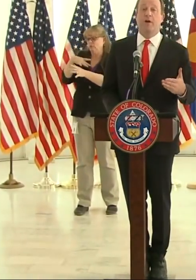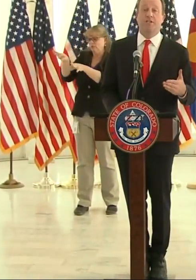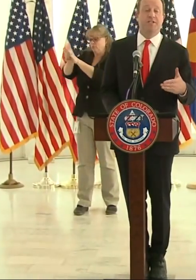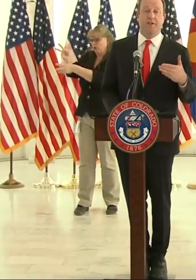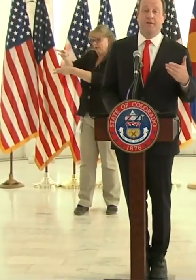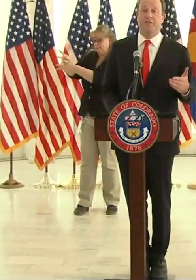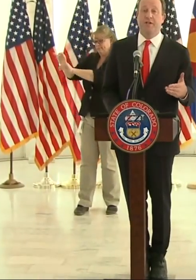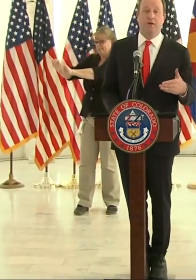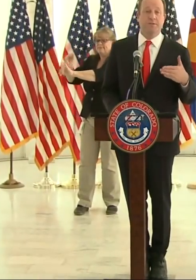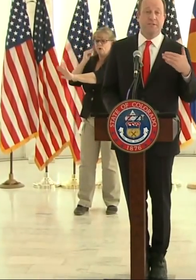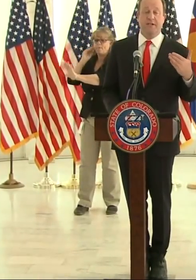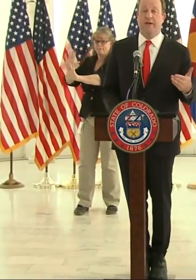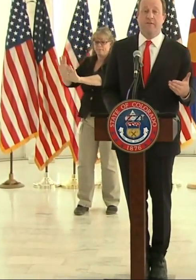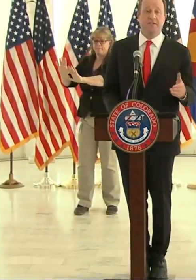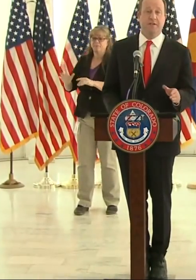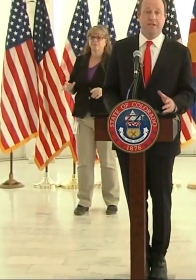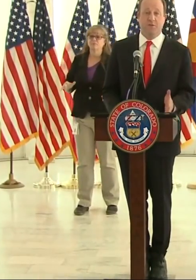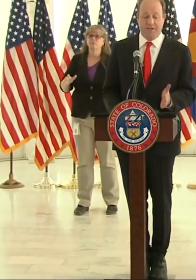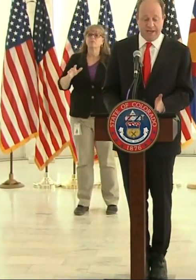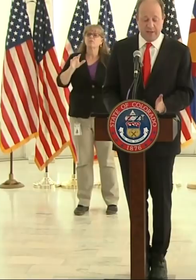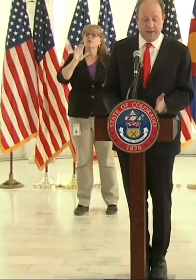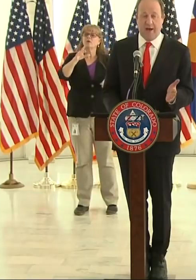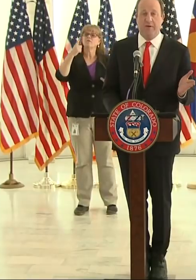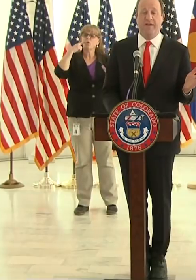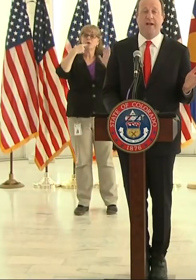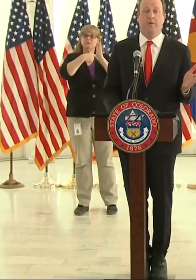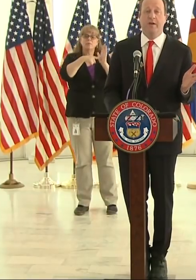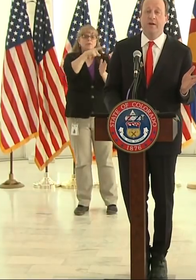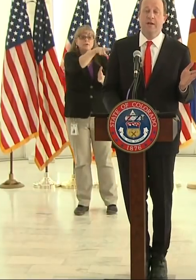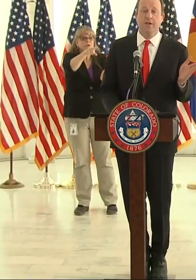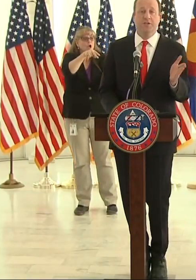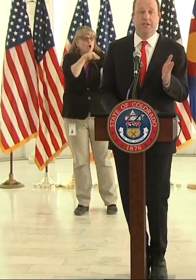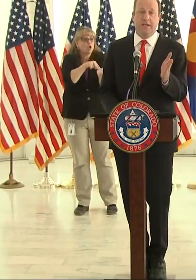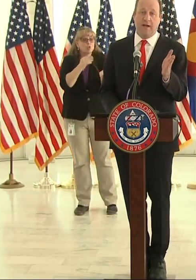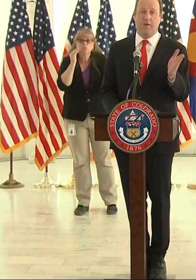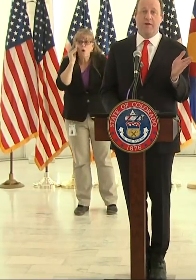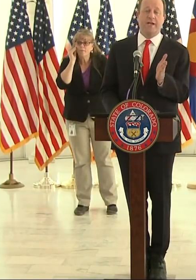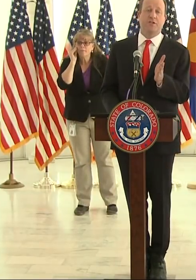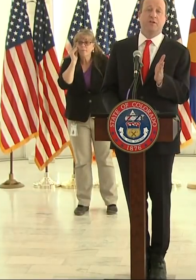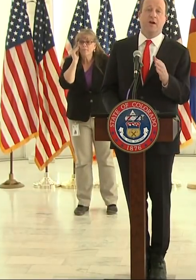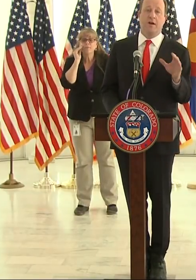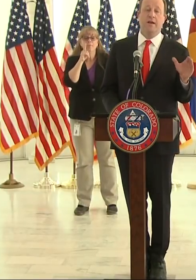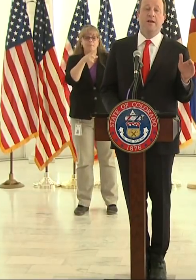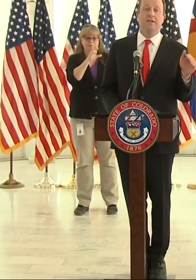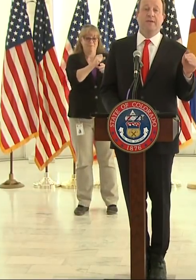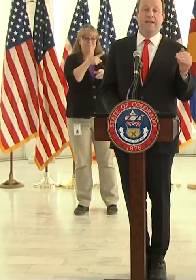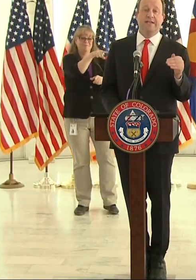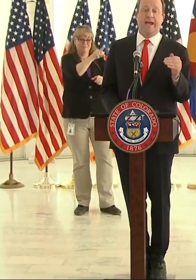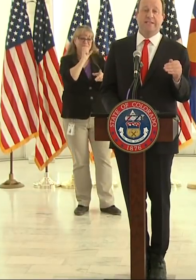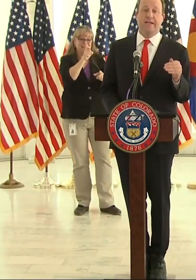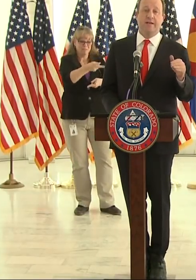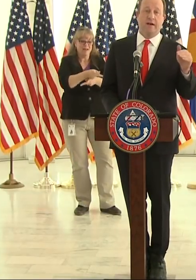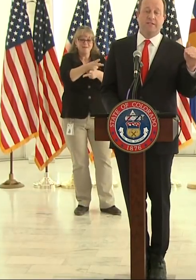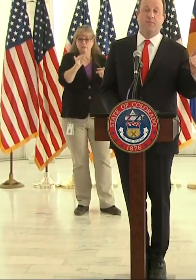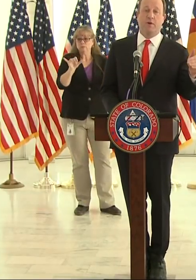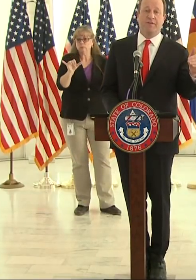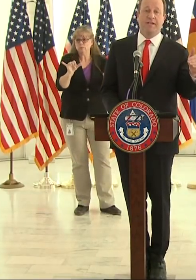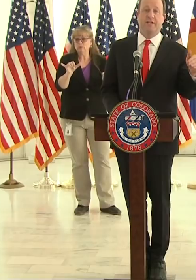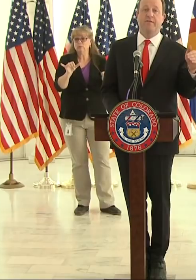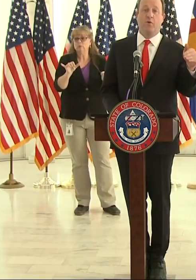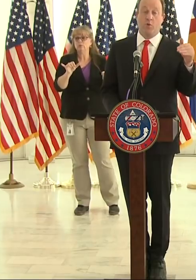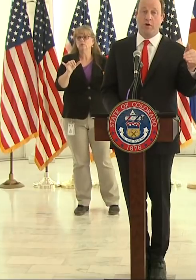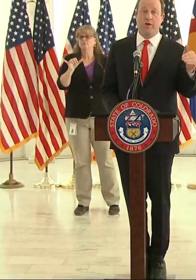additional precautions at the nursing homes, the senior care facilities, we're taking them now. In fact, we are using the Colorado National Guard to begin testing and